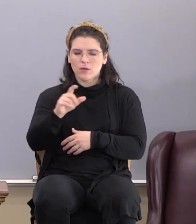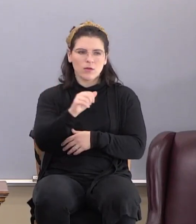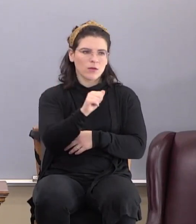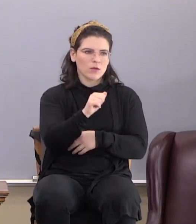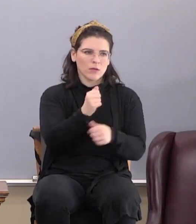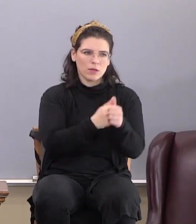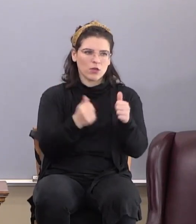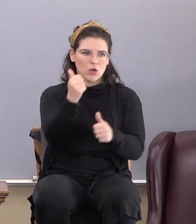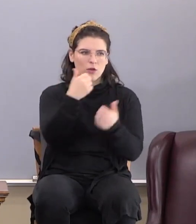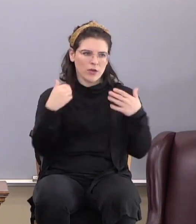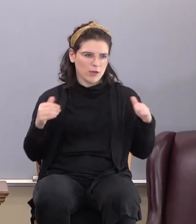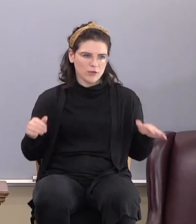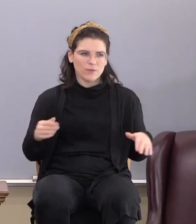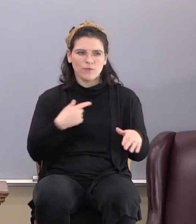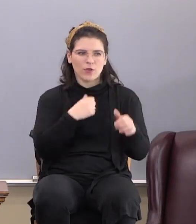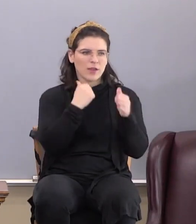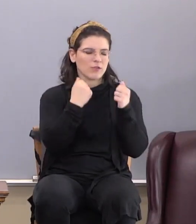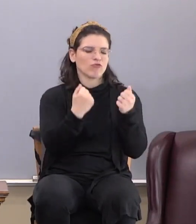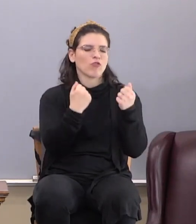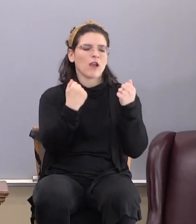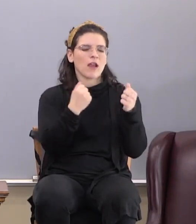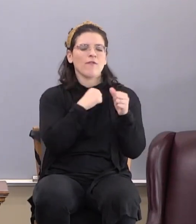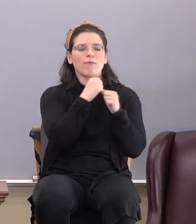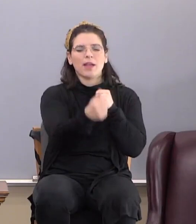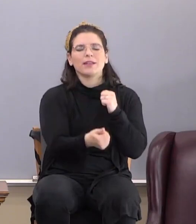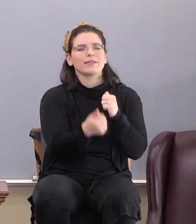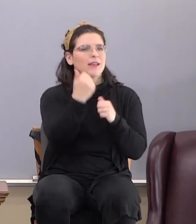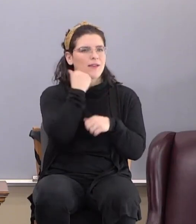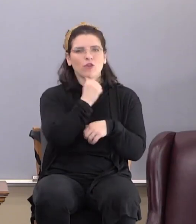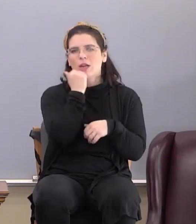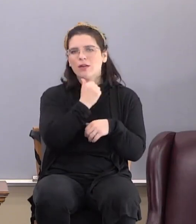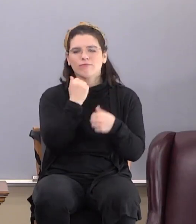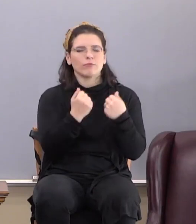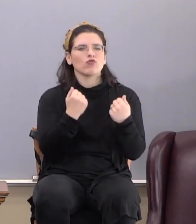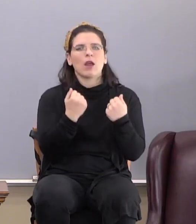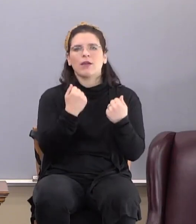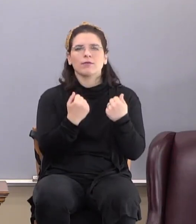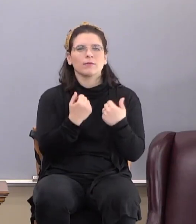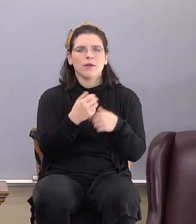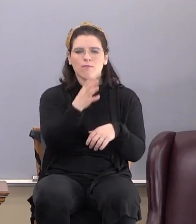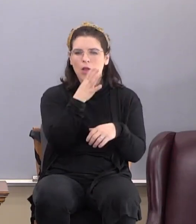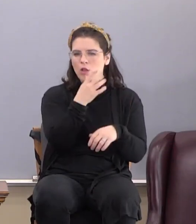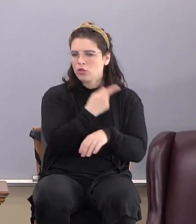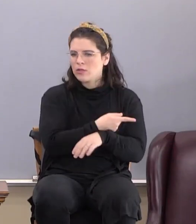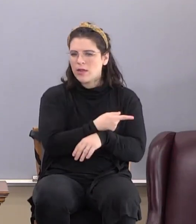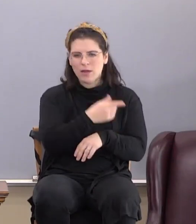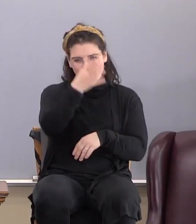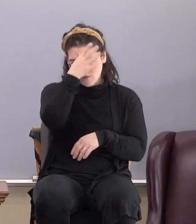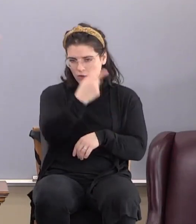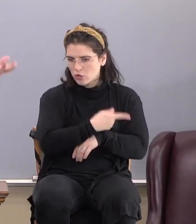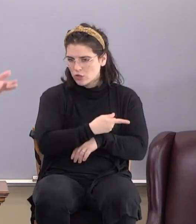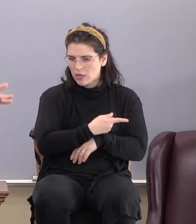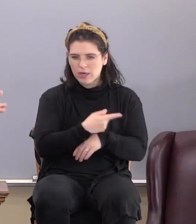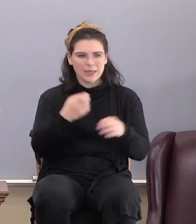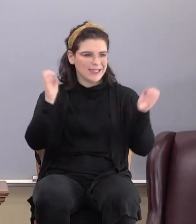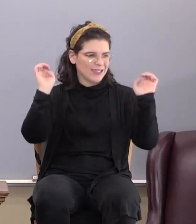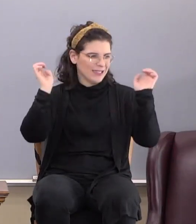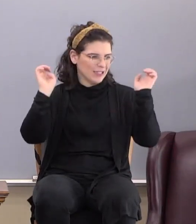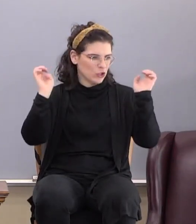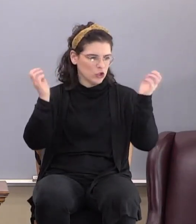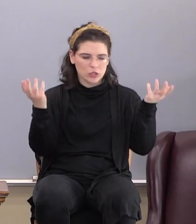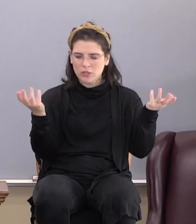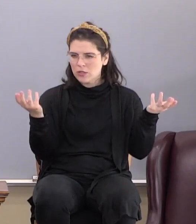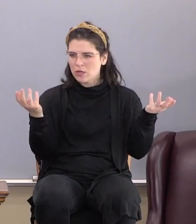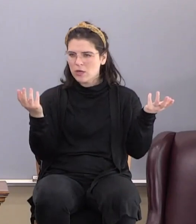so, I mean, I drive past it every day. And when, like, Mother's Day, Father's Day, Easter, what was the other